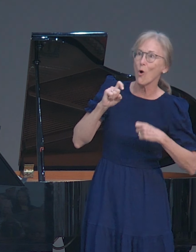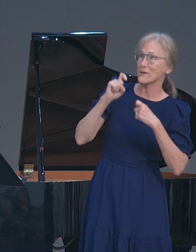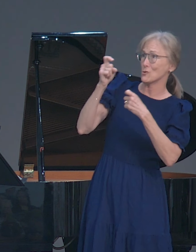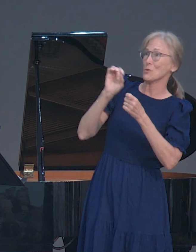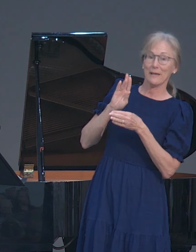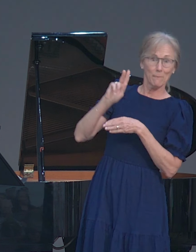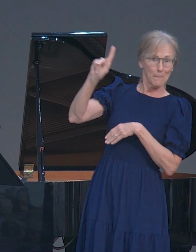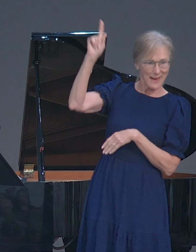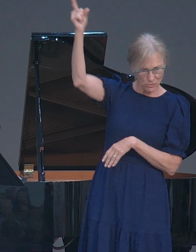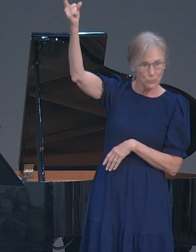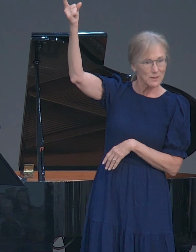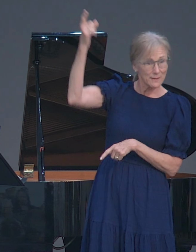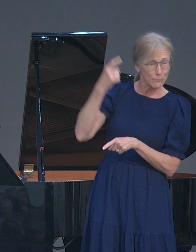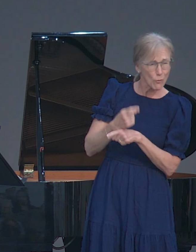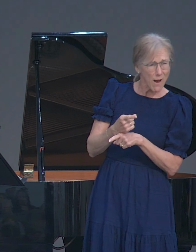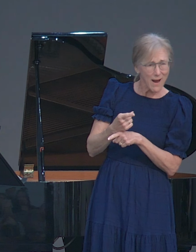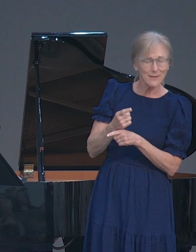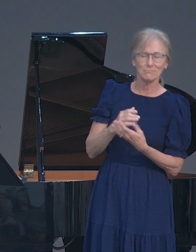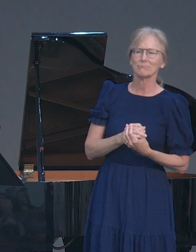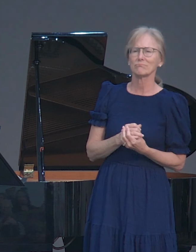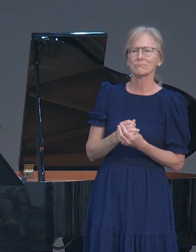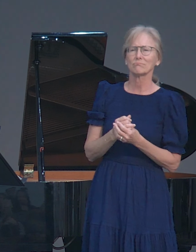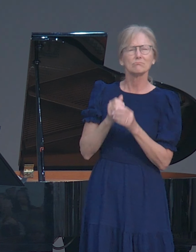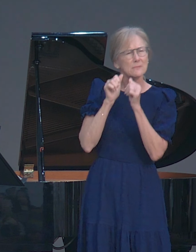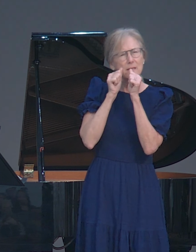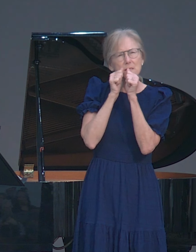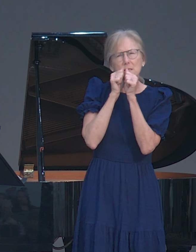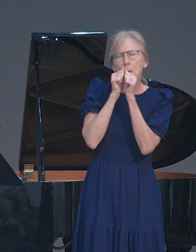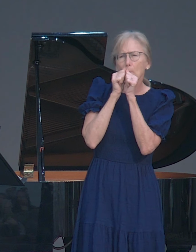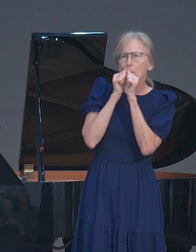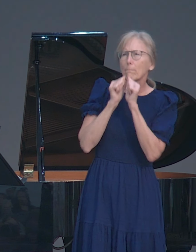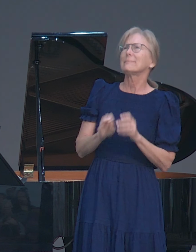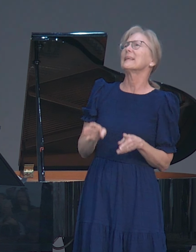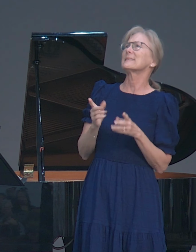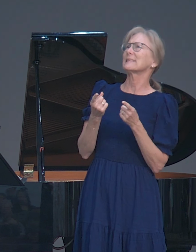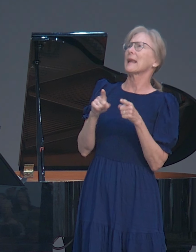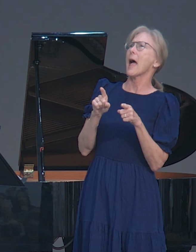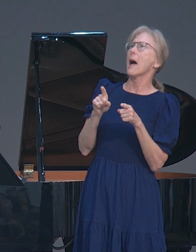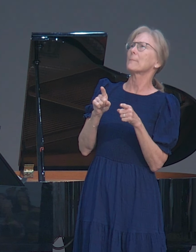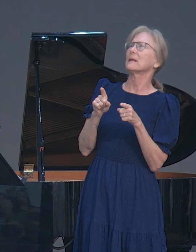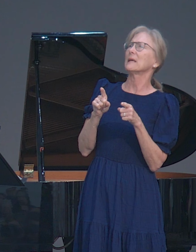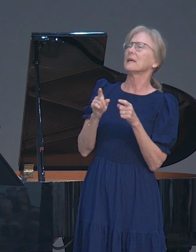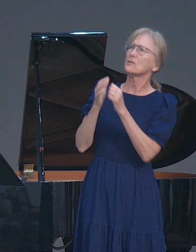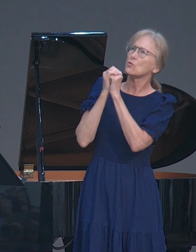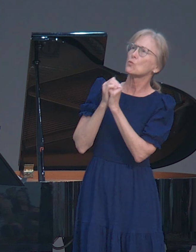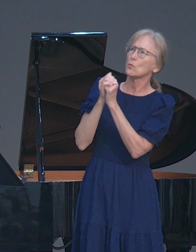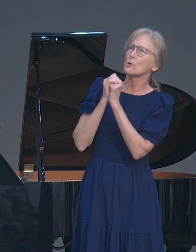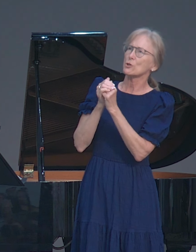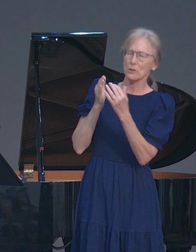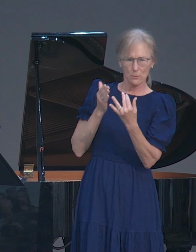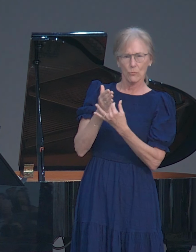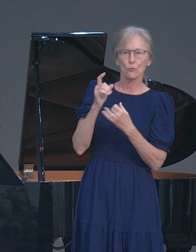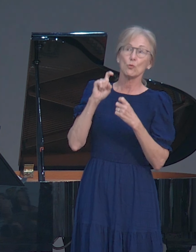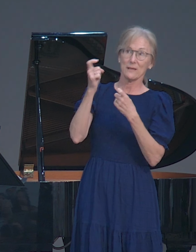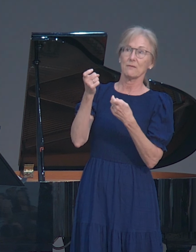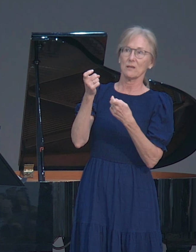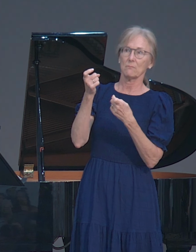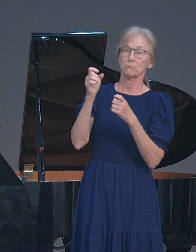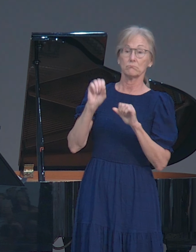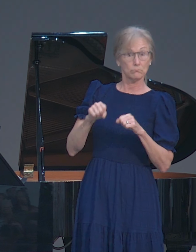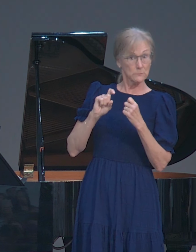blessed occasion of worship through giving. And we can give to the Lord confidently because we